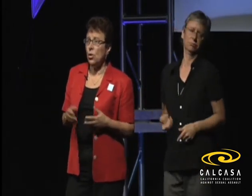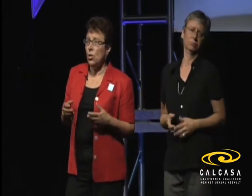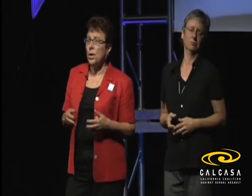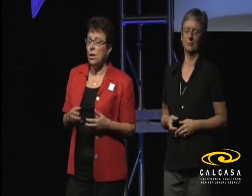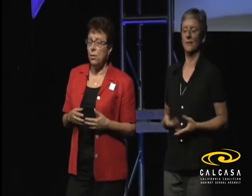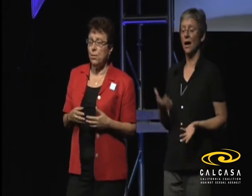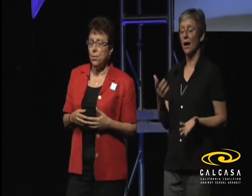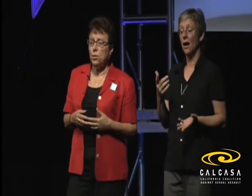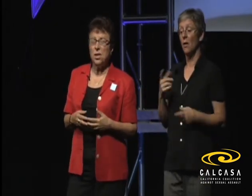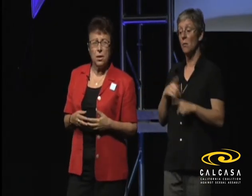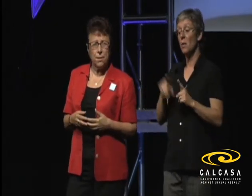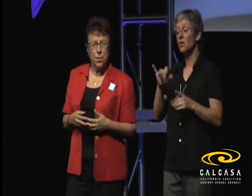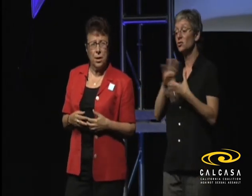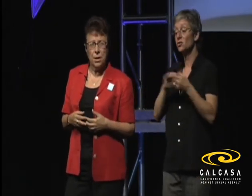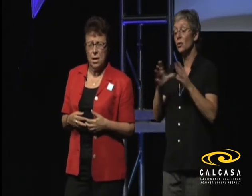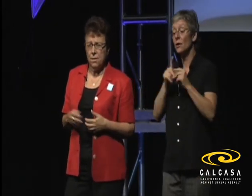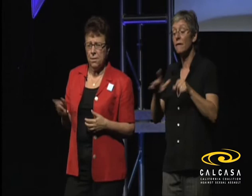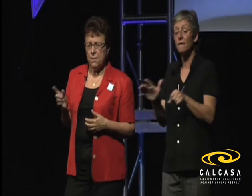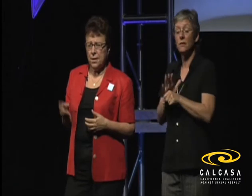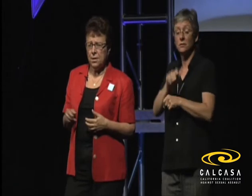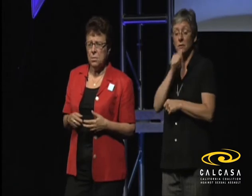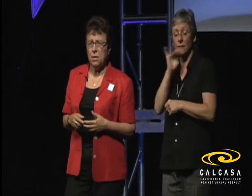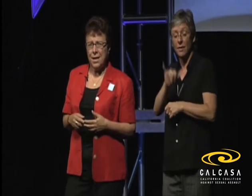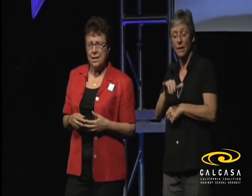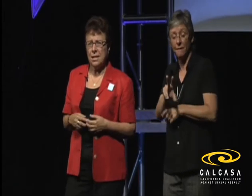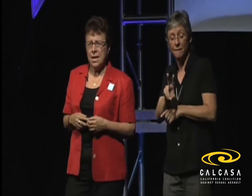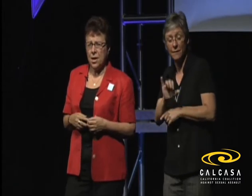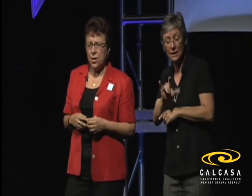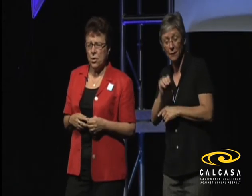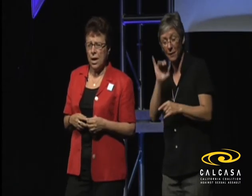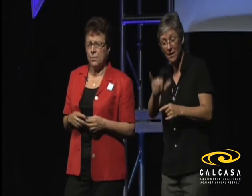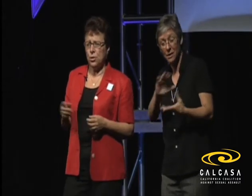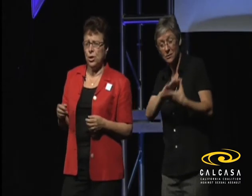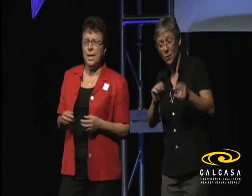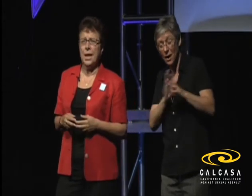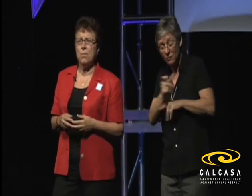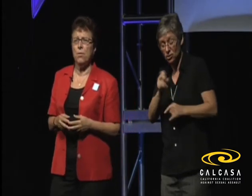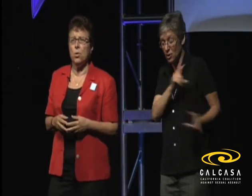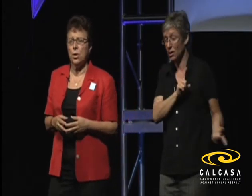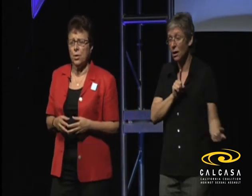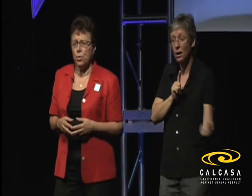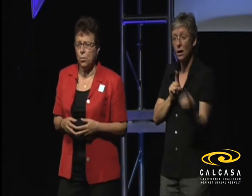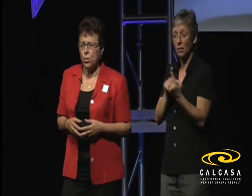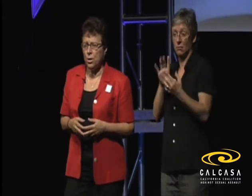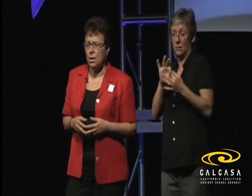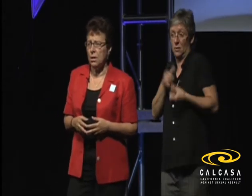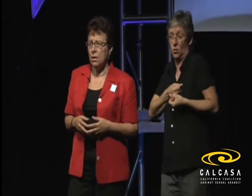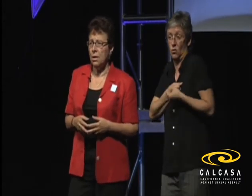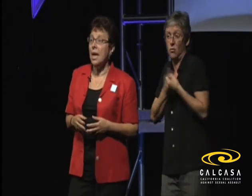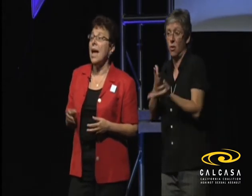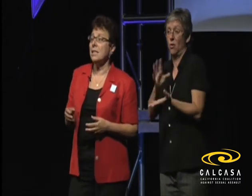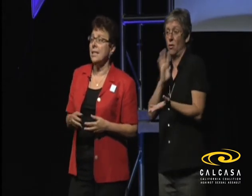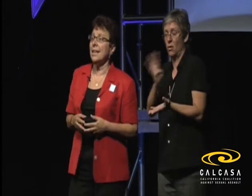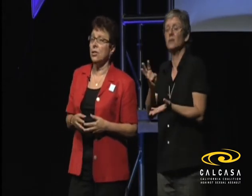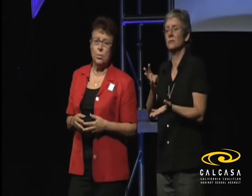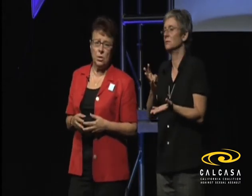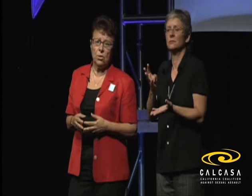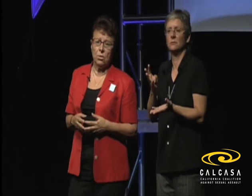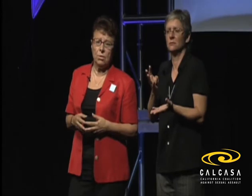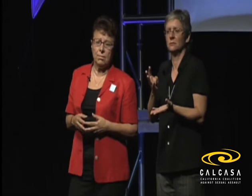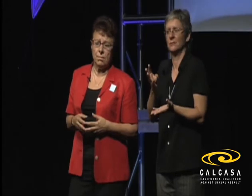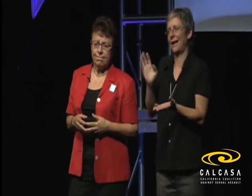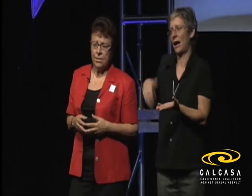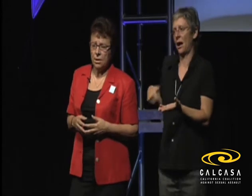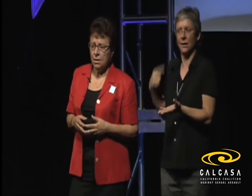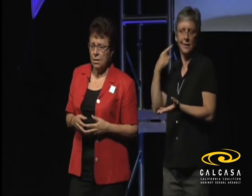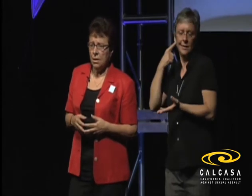The story of the full suffering of the victim of that scenario after she came forward and reported has yet to be